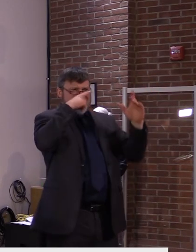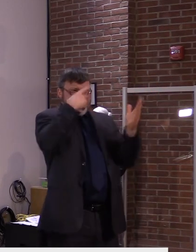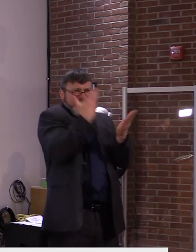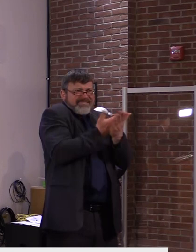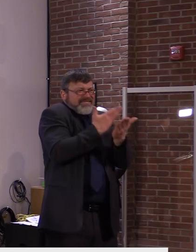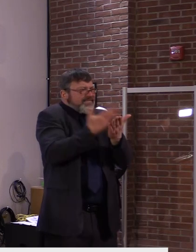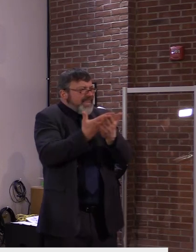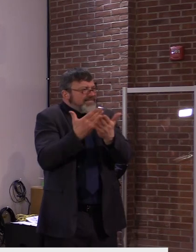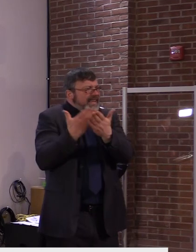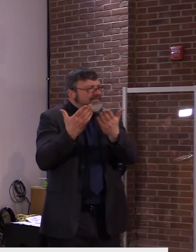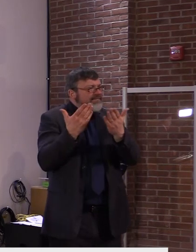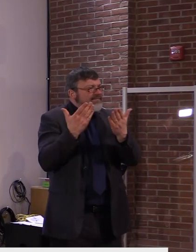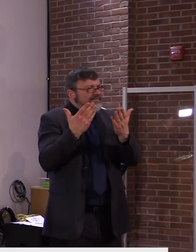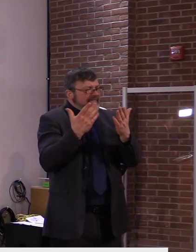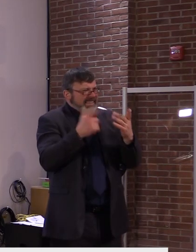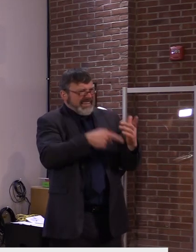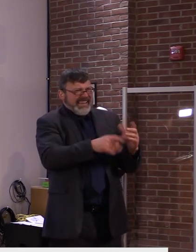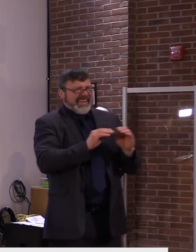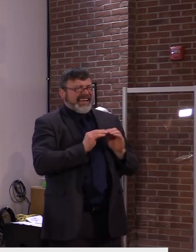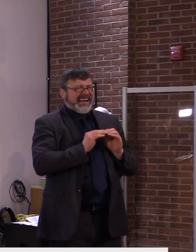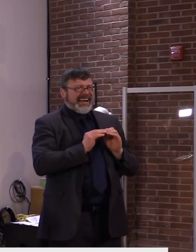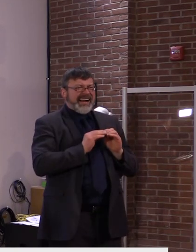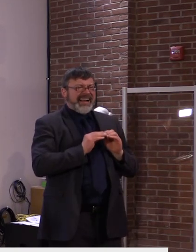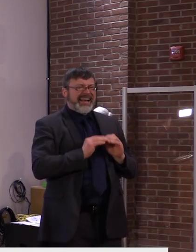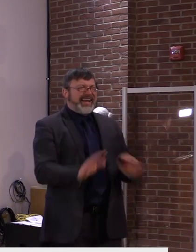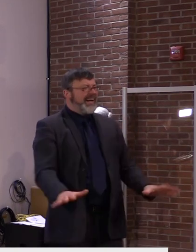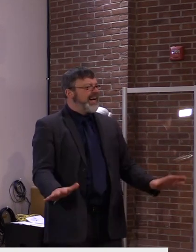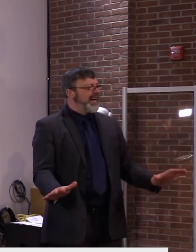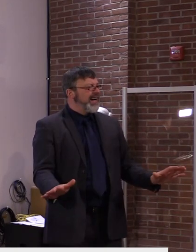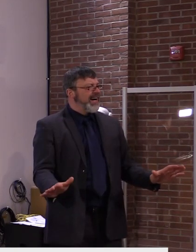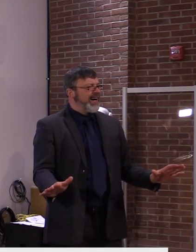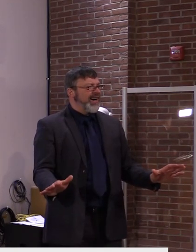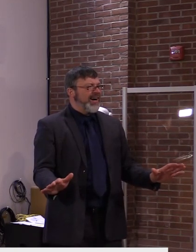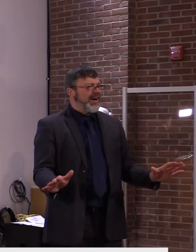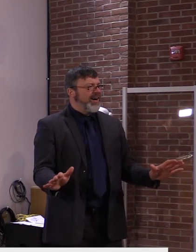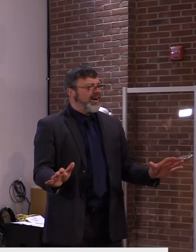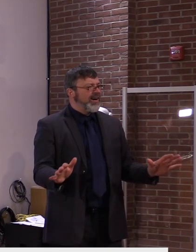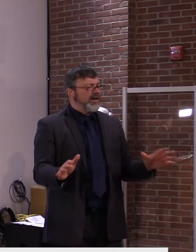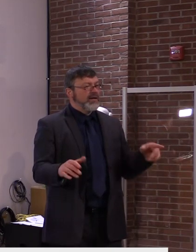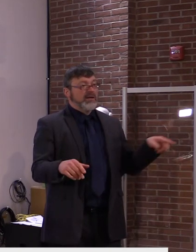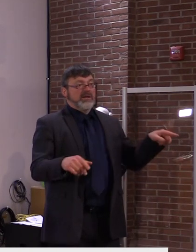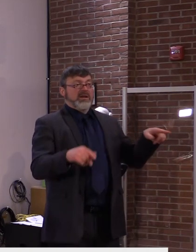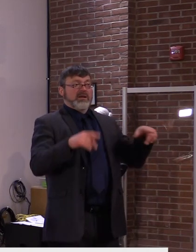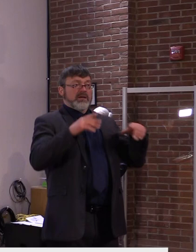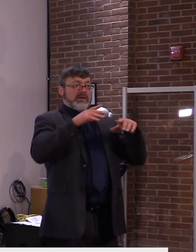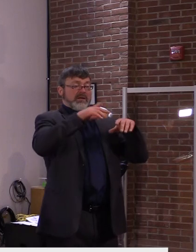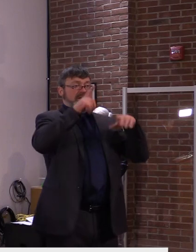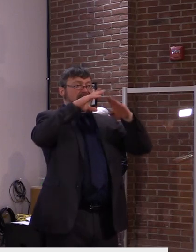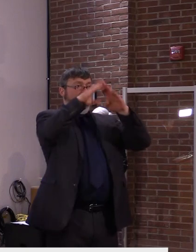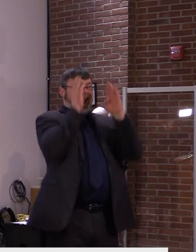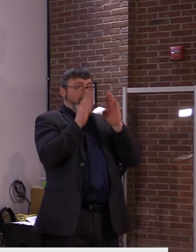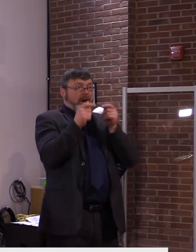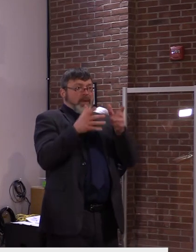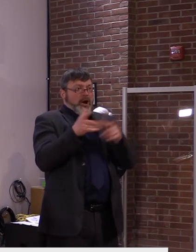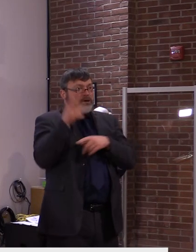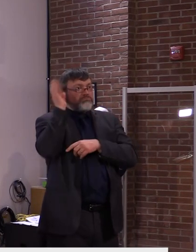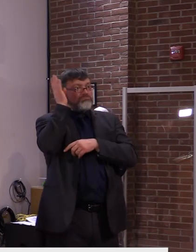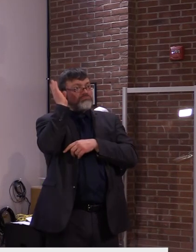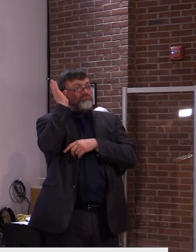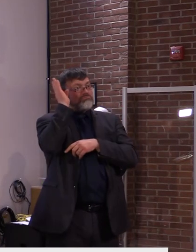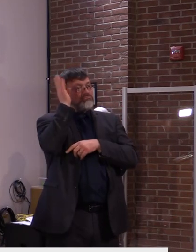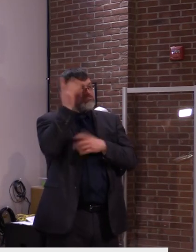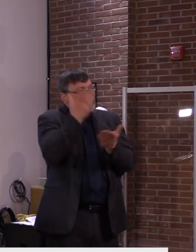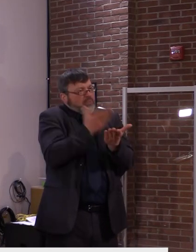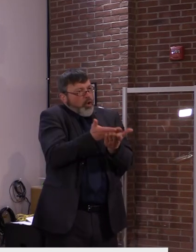clear. I think the House managers did a good job in presenting the case, and I think it's quite